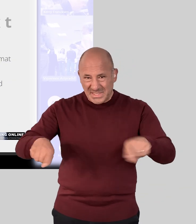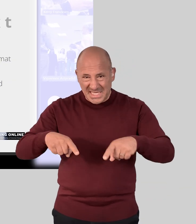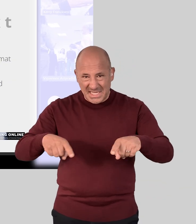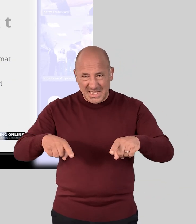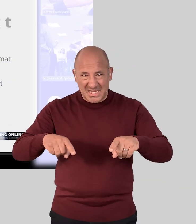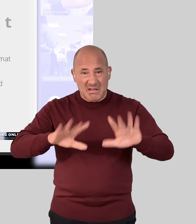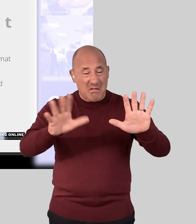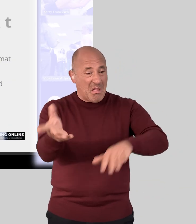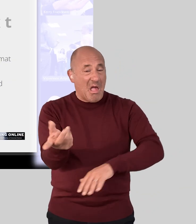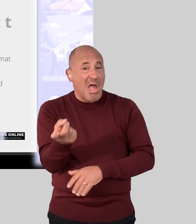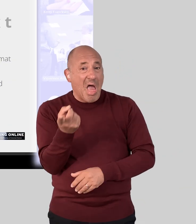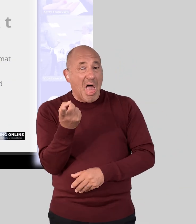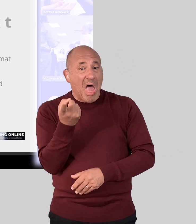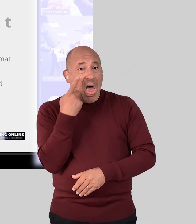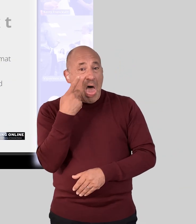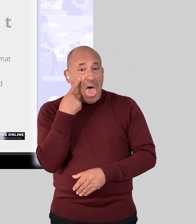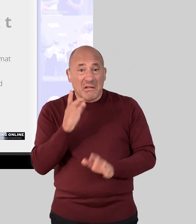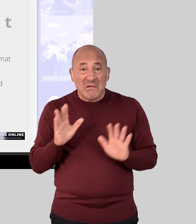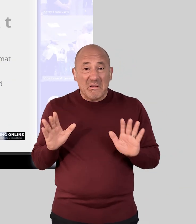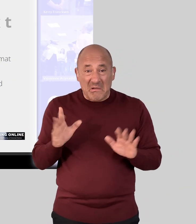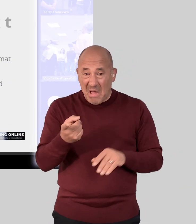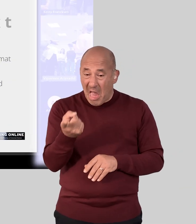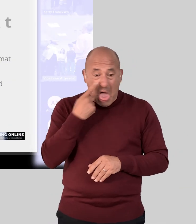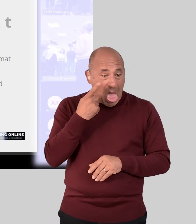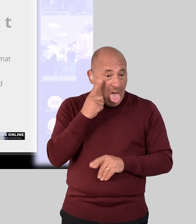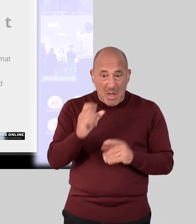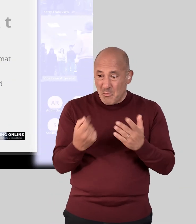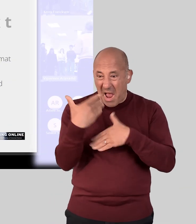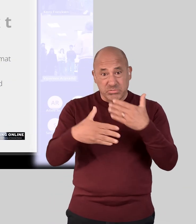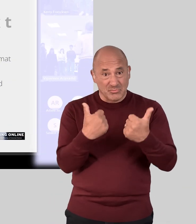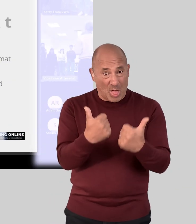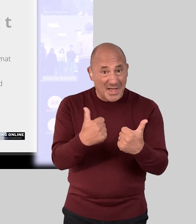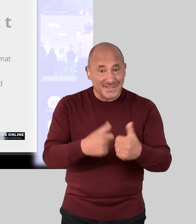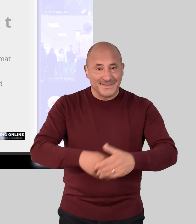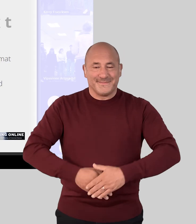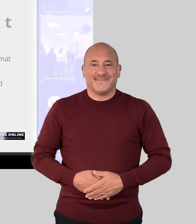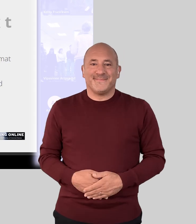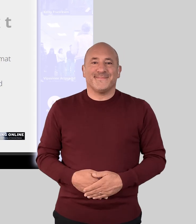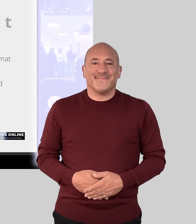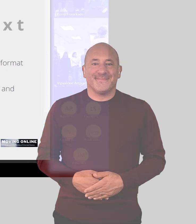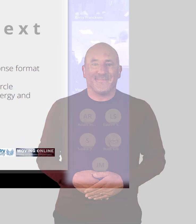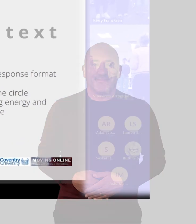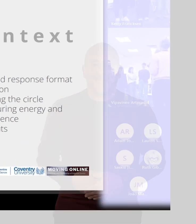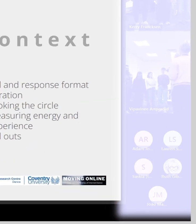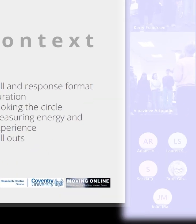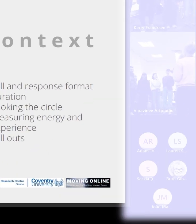play some music, and let's just see what happens. Let's just see what happens.